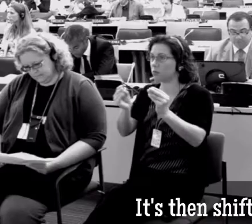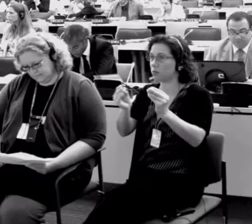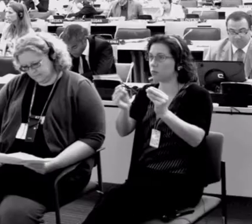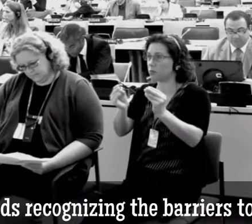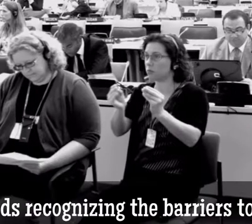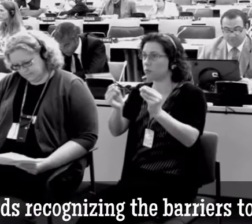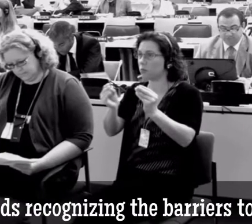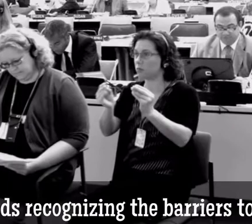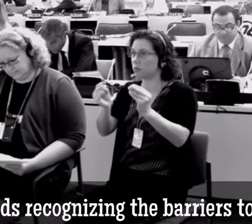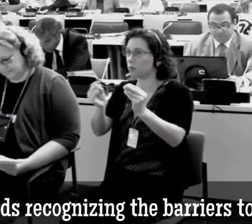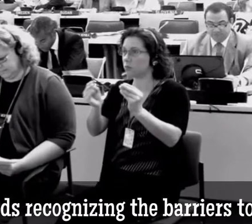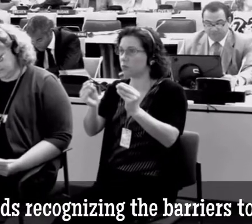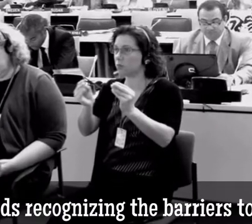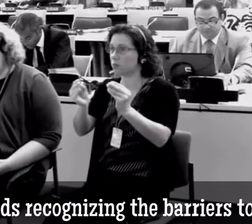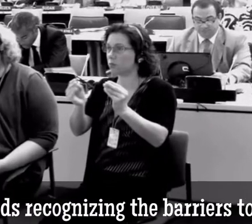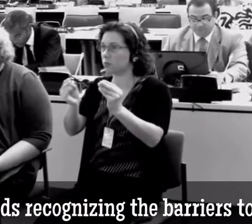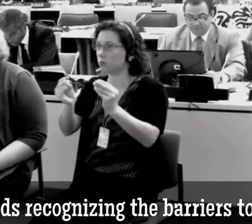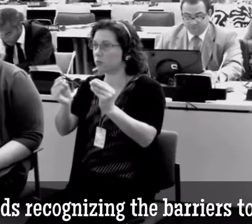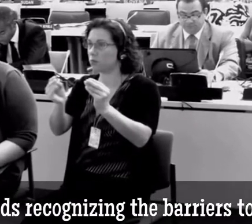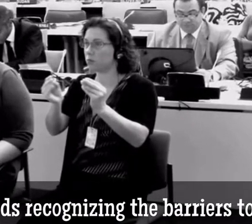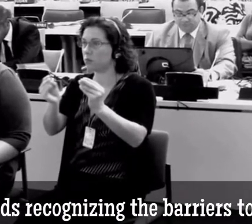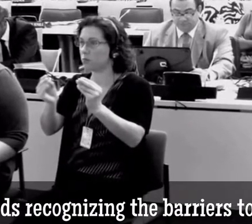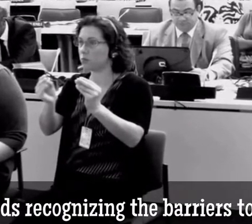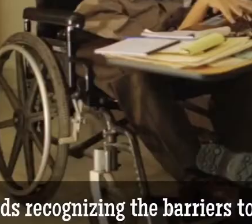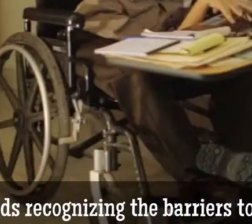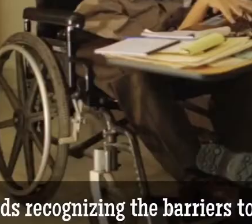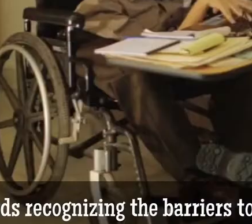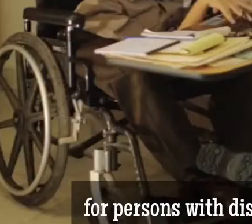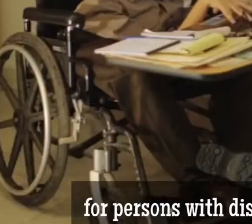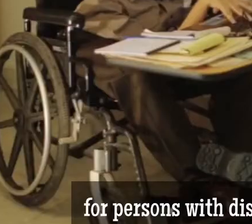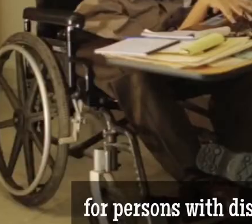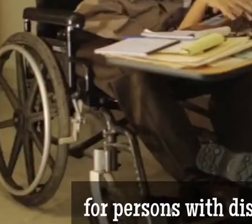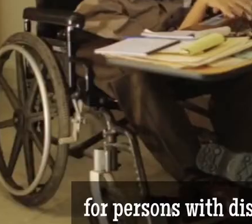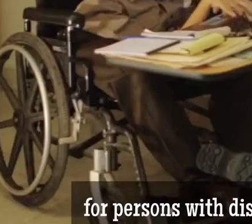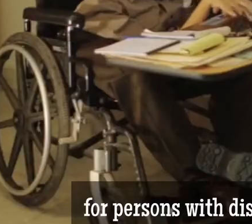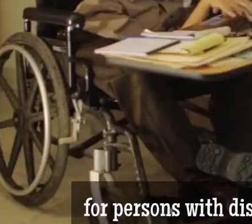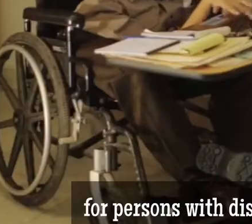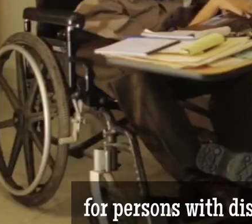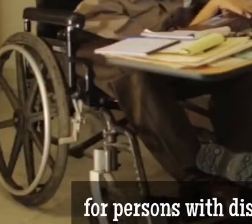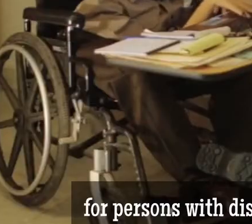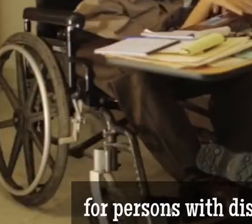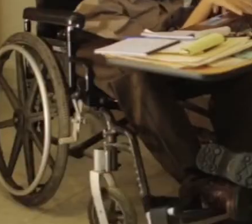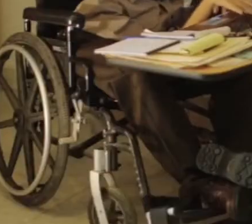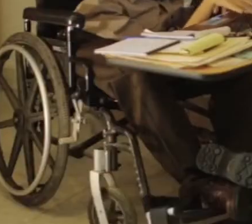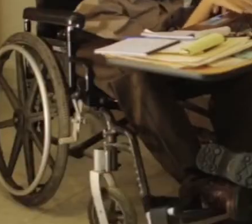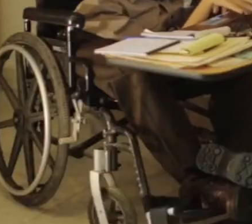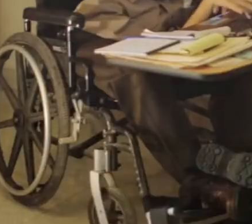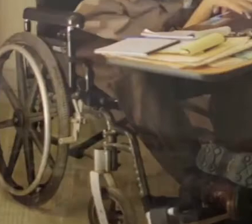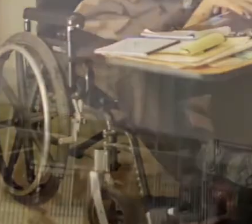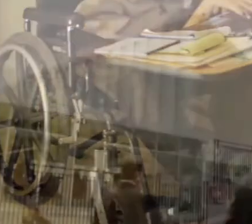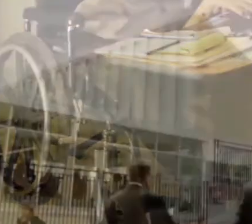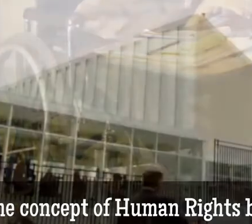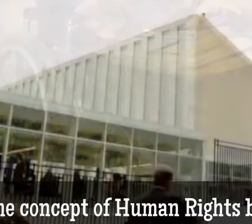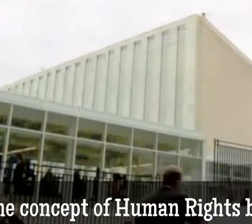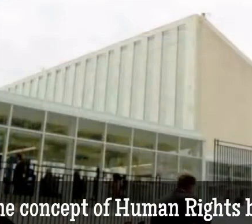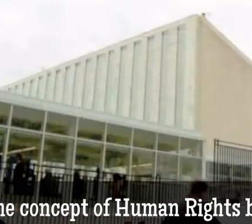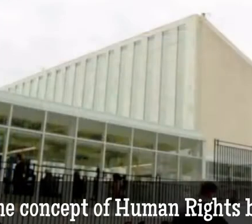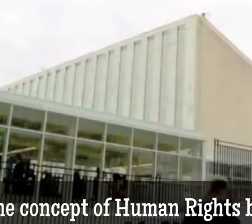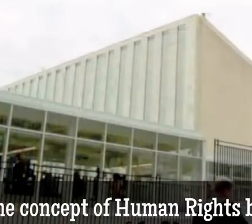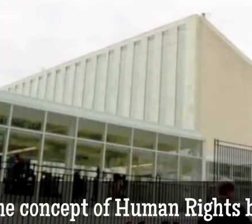toward recognizing the barriers to participation in society for persons with disabilities. The concept of human